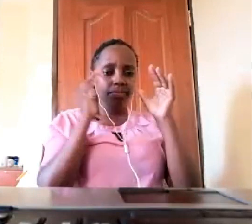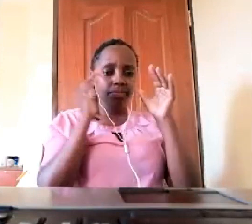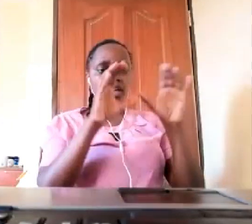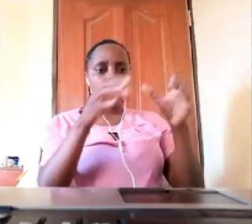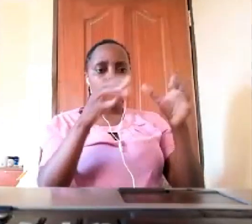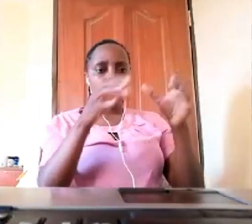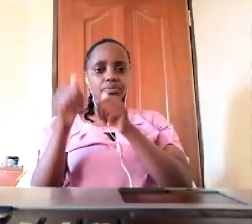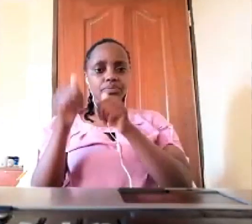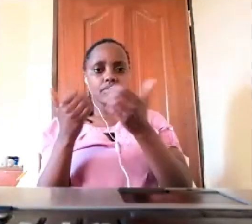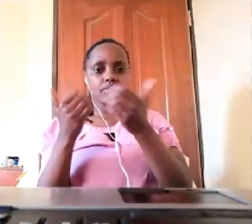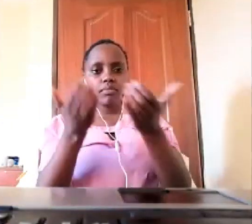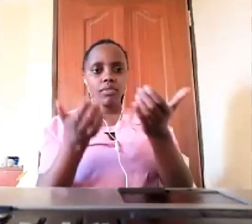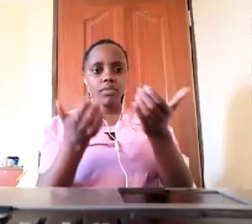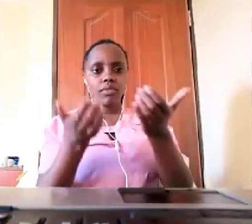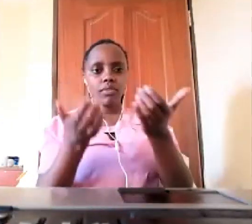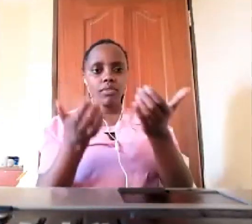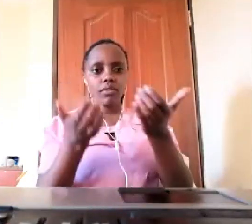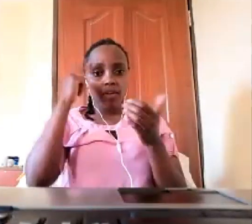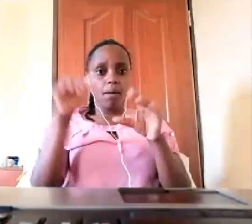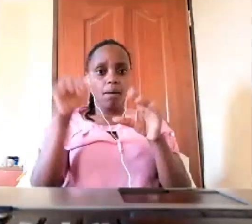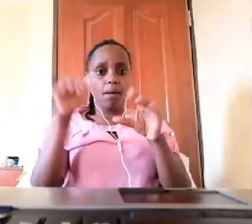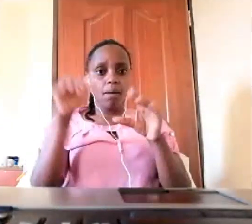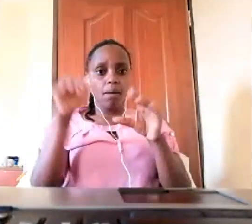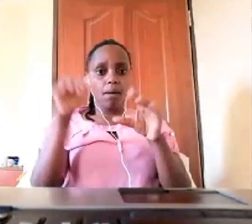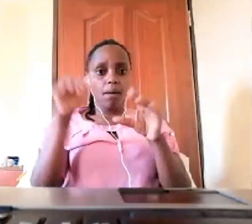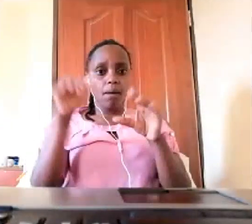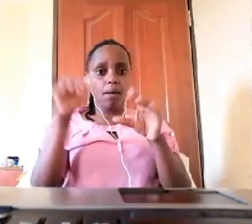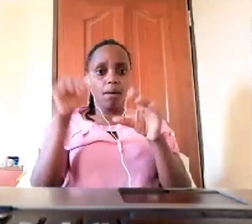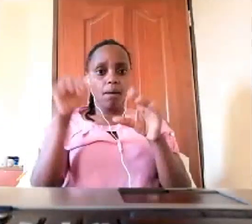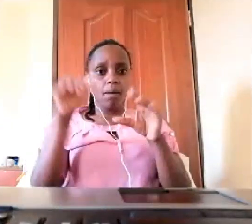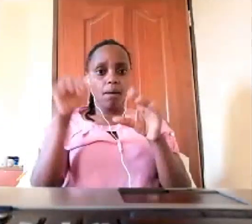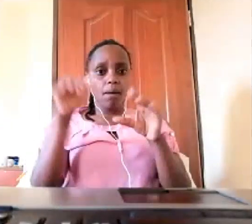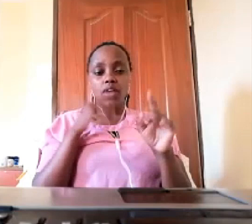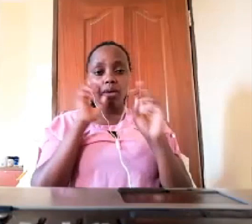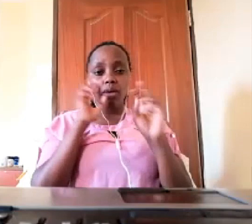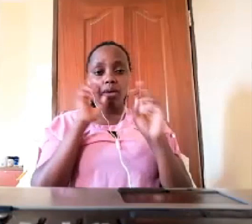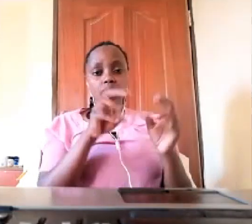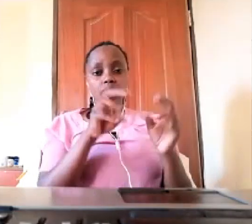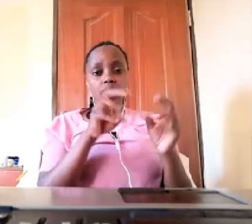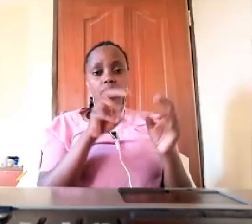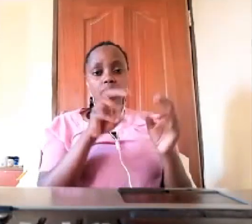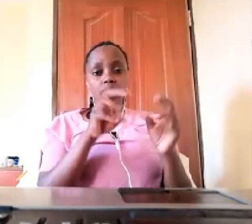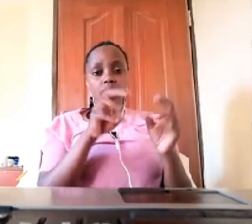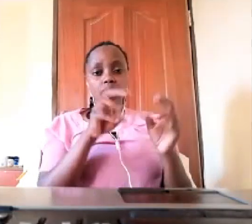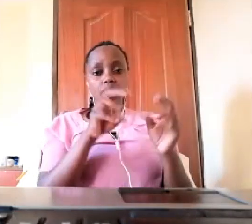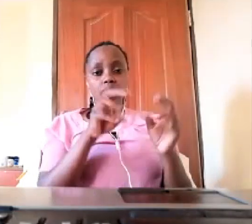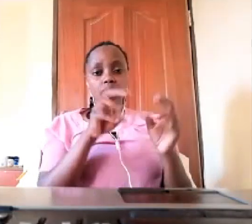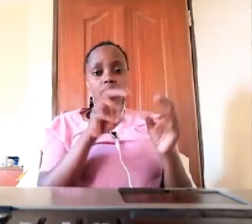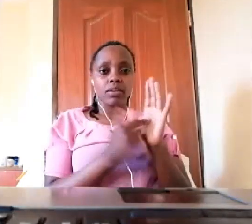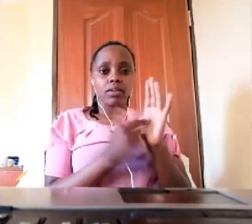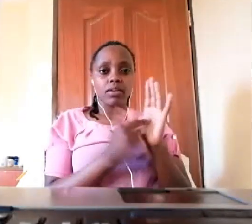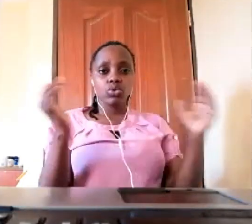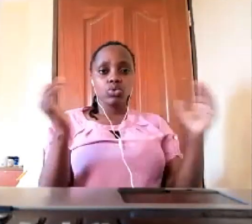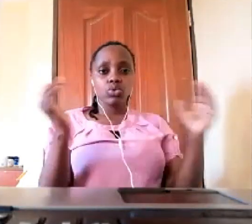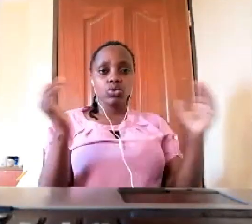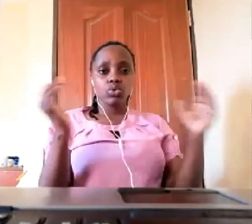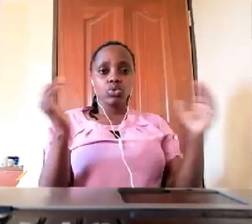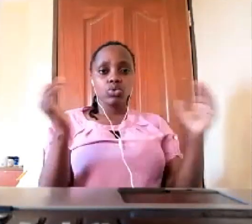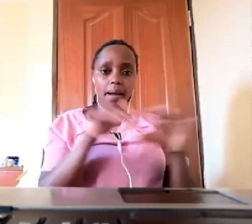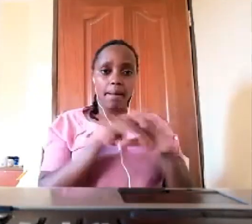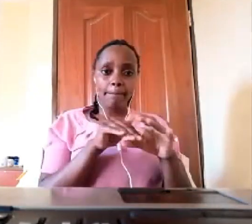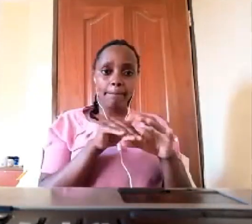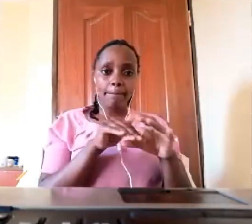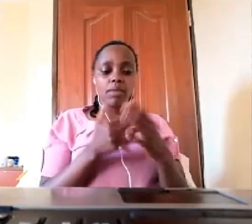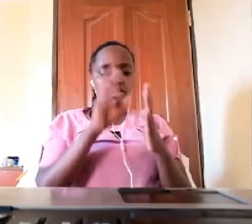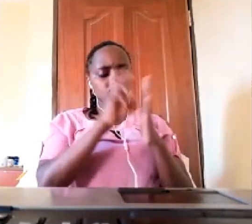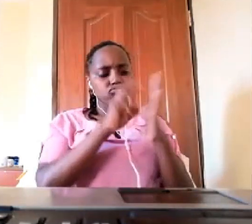the criteria, the requirements for members to have observer status with the committee, for example, to encourage their